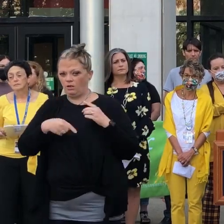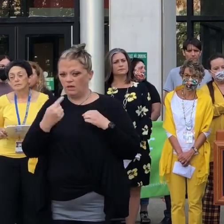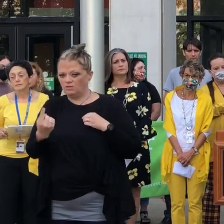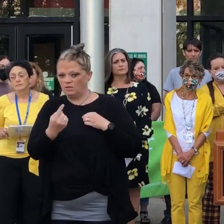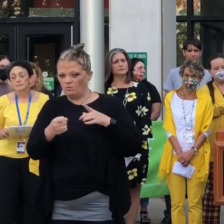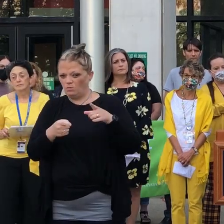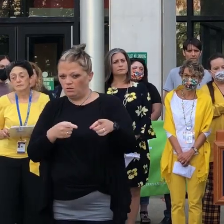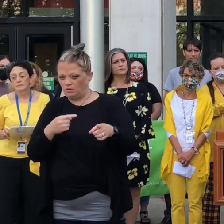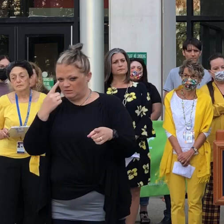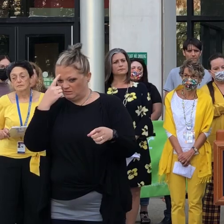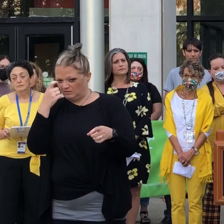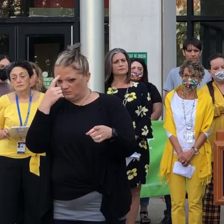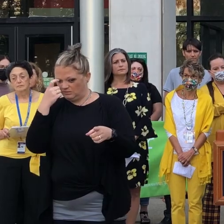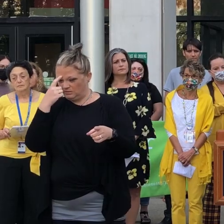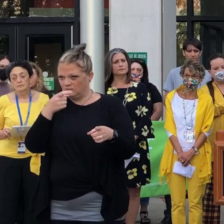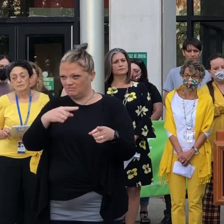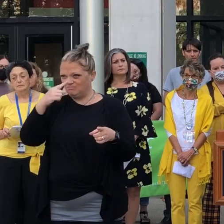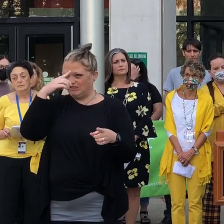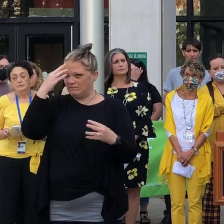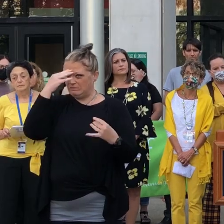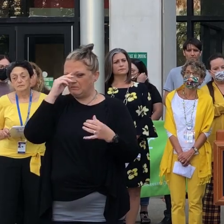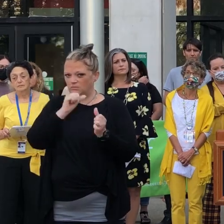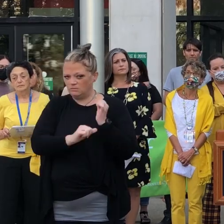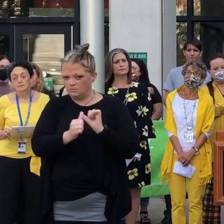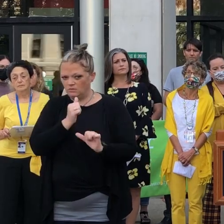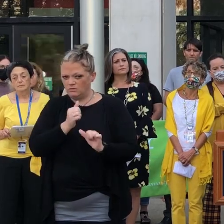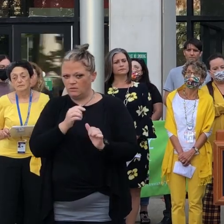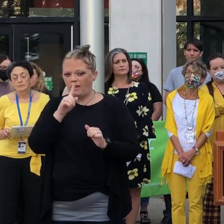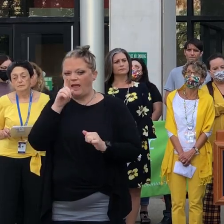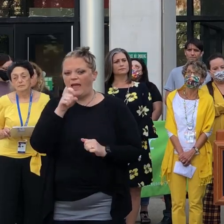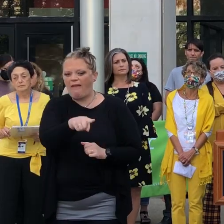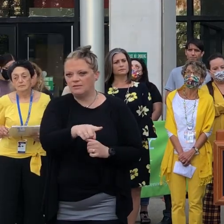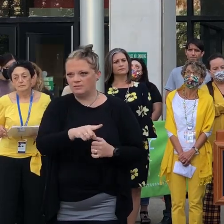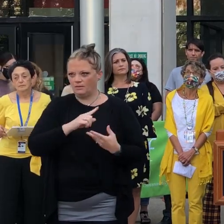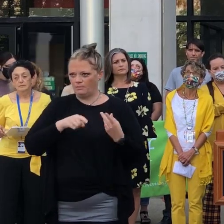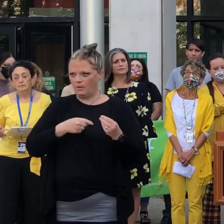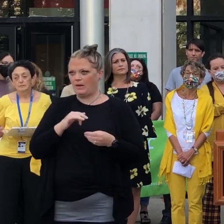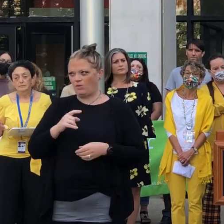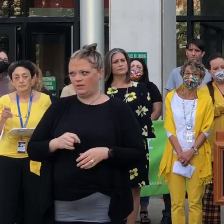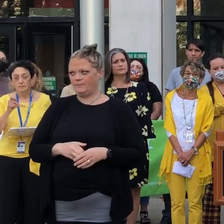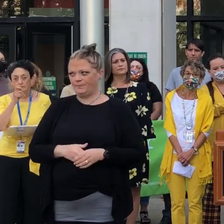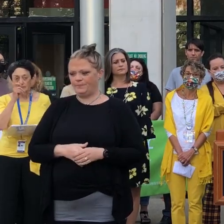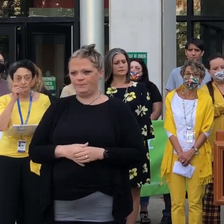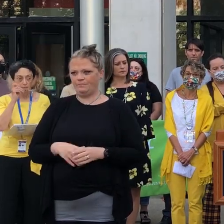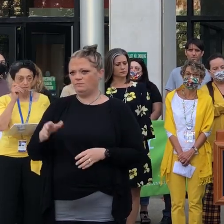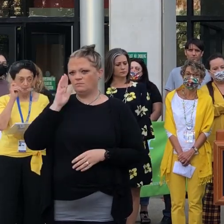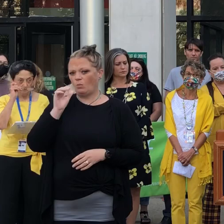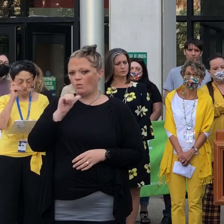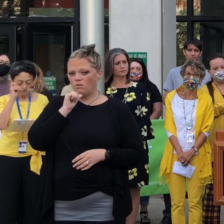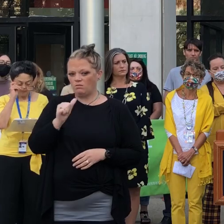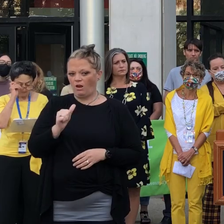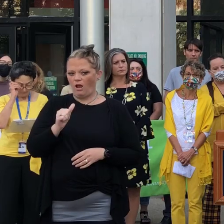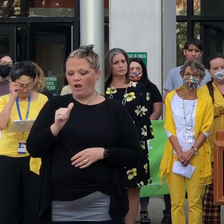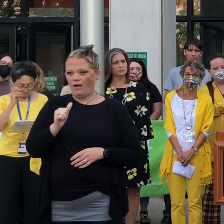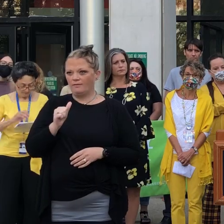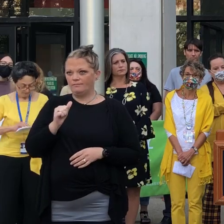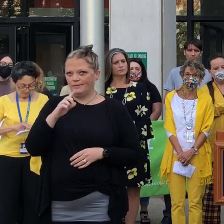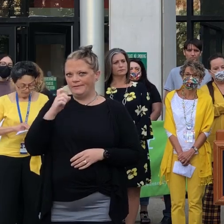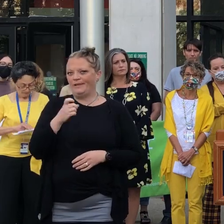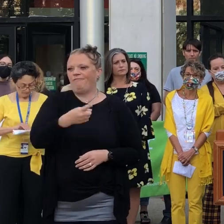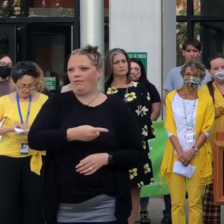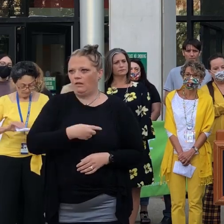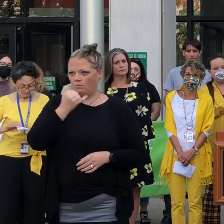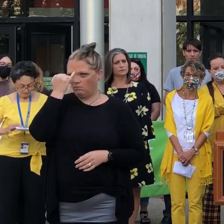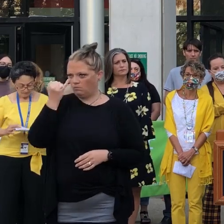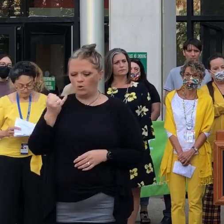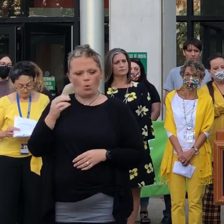they're thinking about suicide, ask them about that. You will not give them that. You will give them a